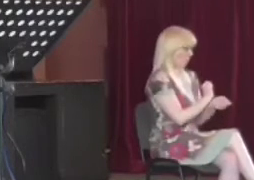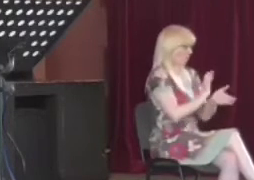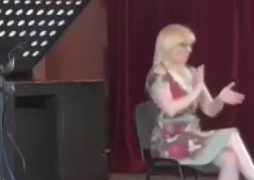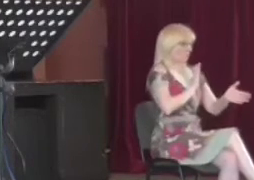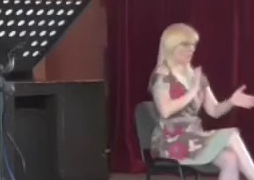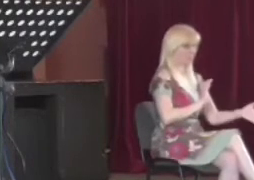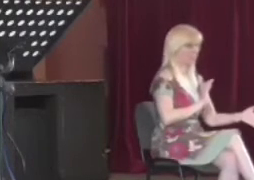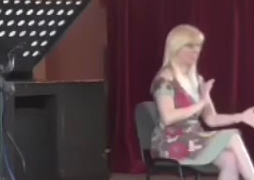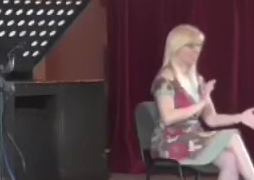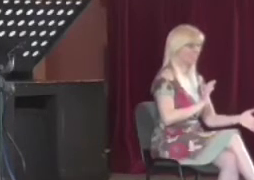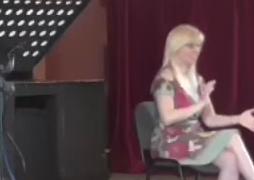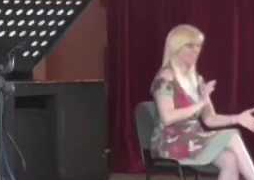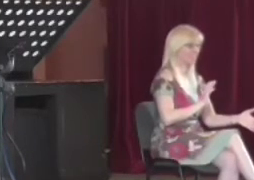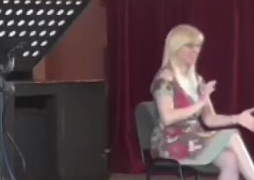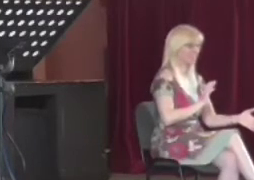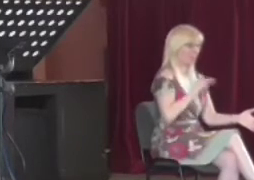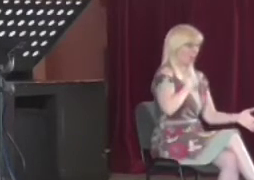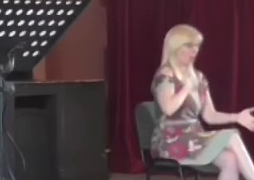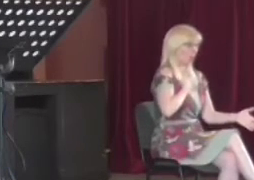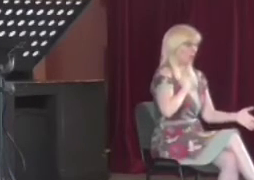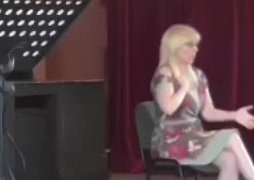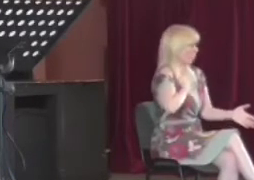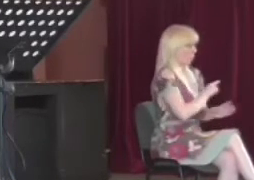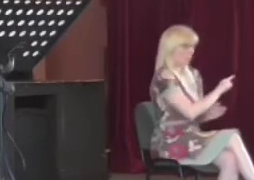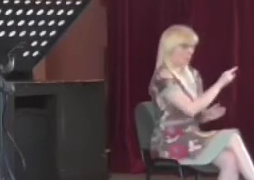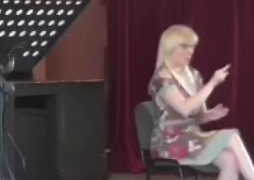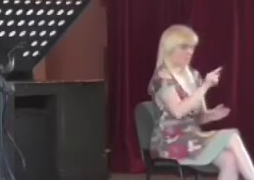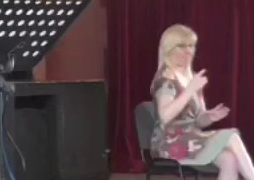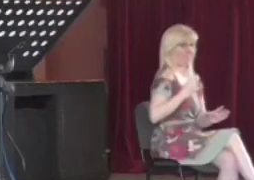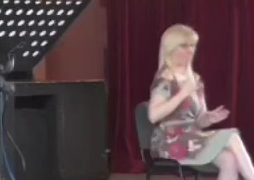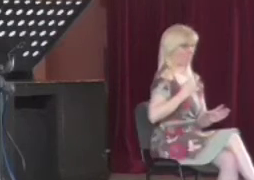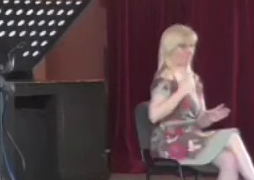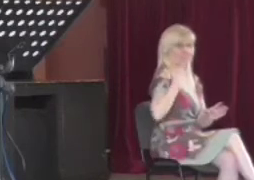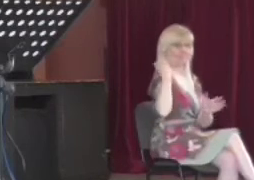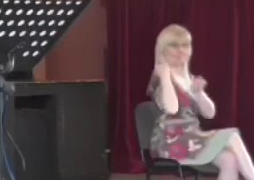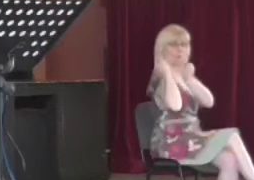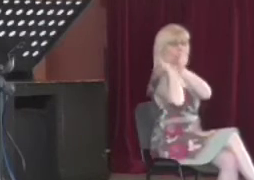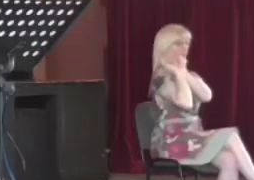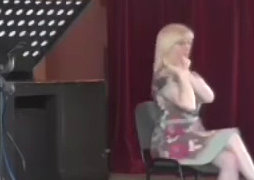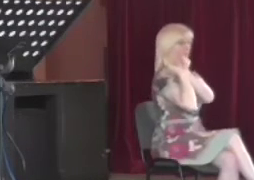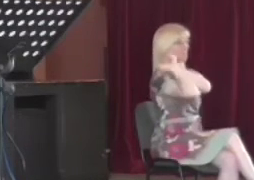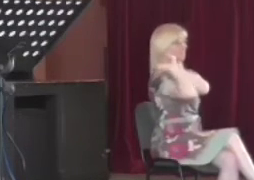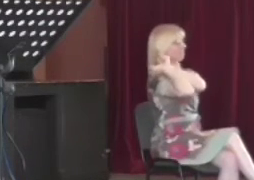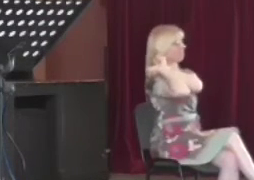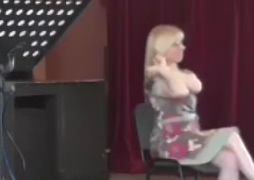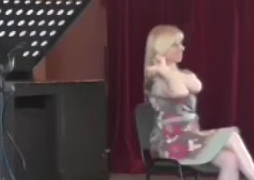And I wonder that this morning, and I don't say that as a judgmental question, honestly. I'm saying this as much to myself.